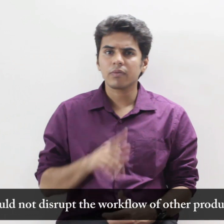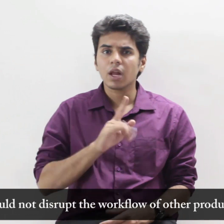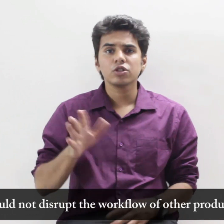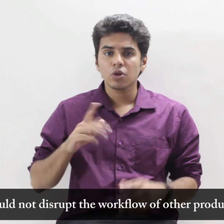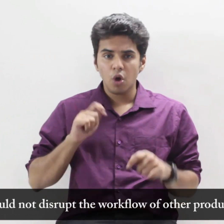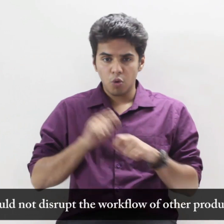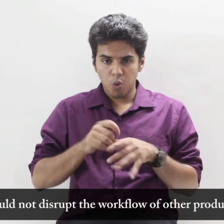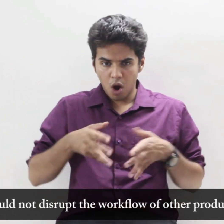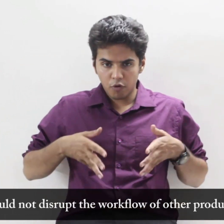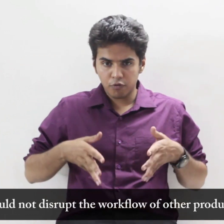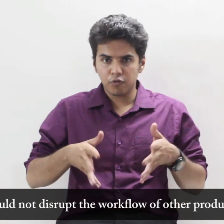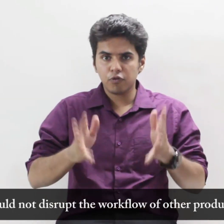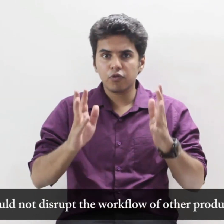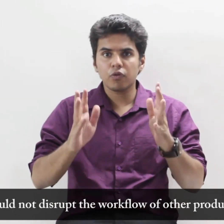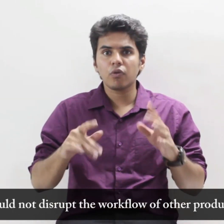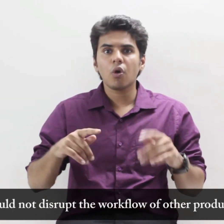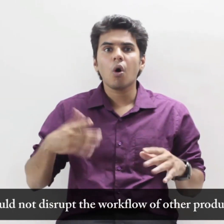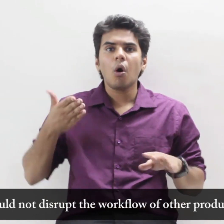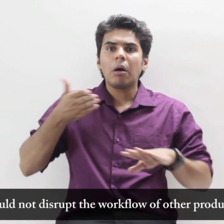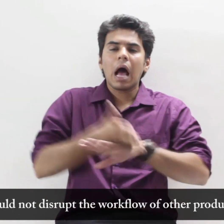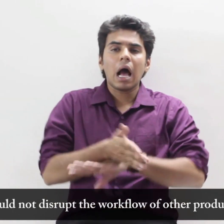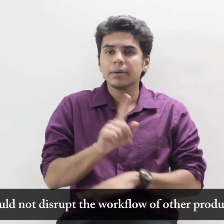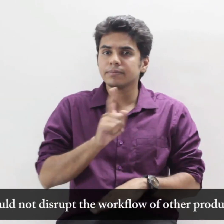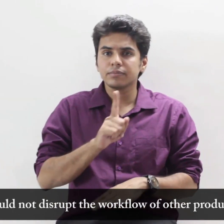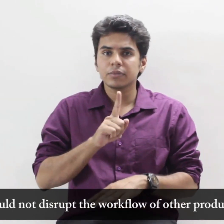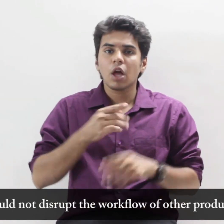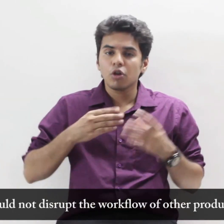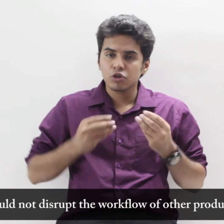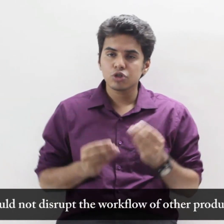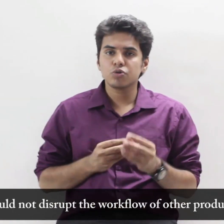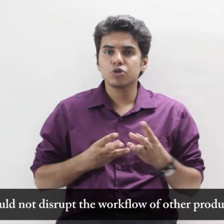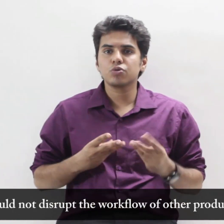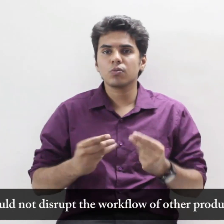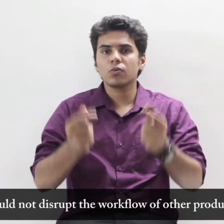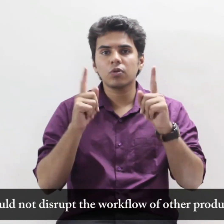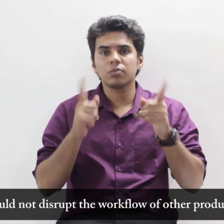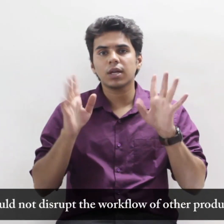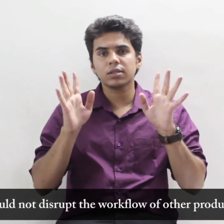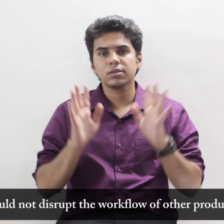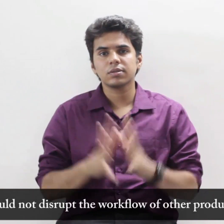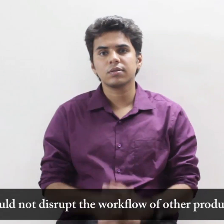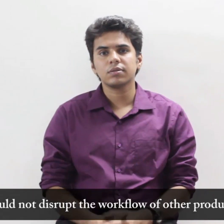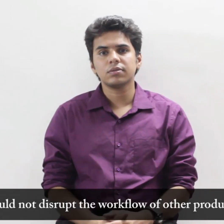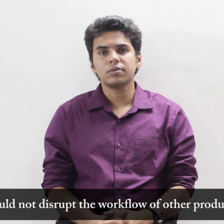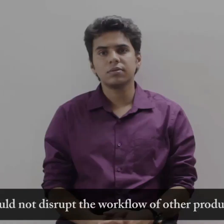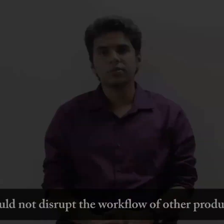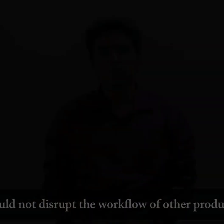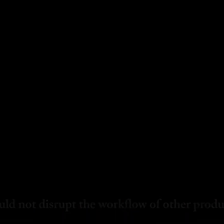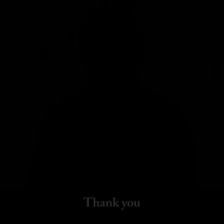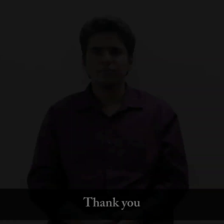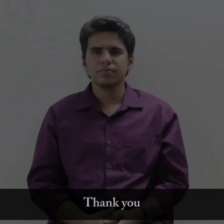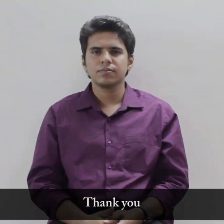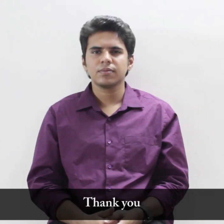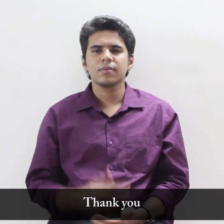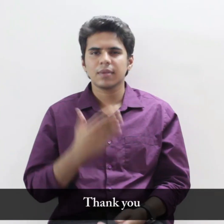It should not disrupt the workflow of other production. Thank you.